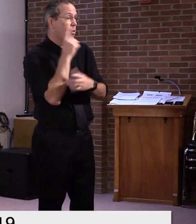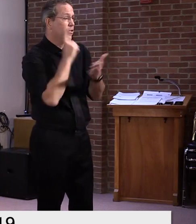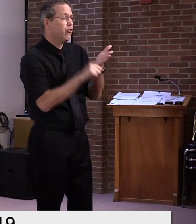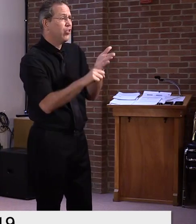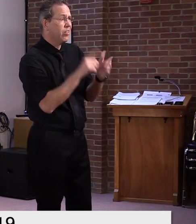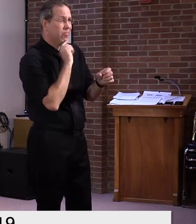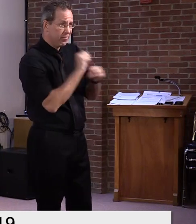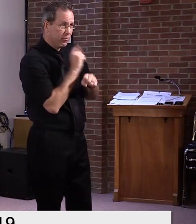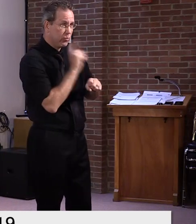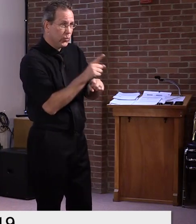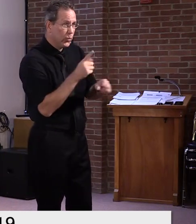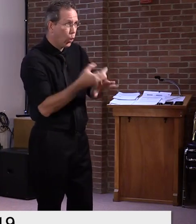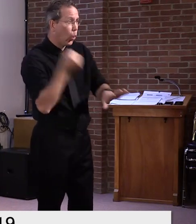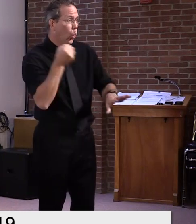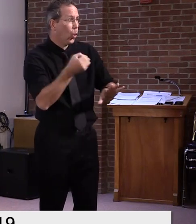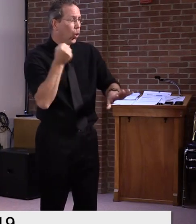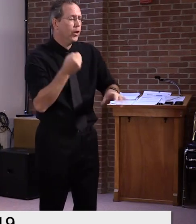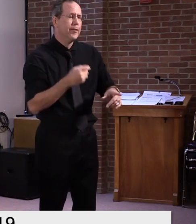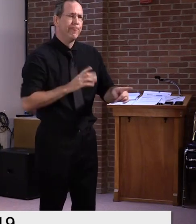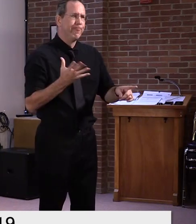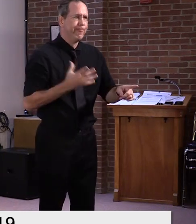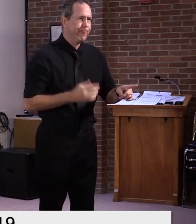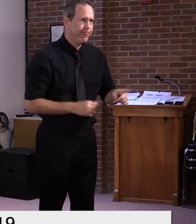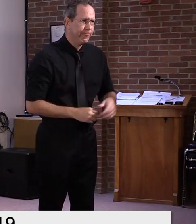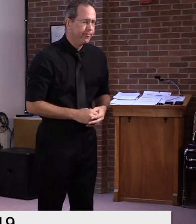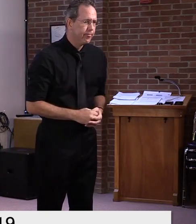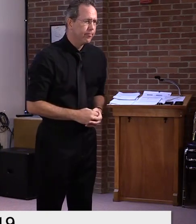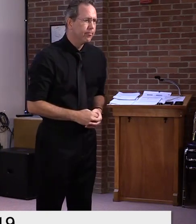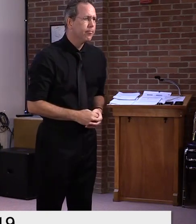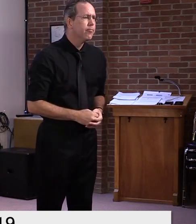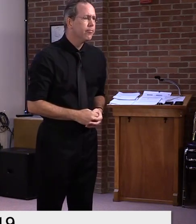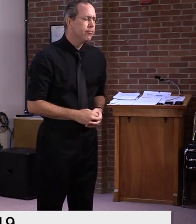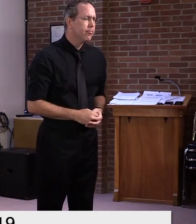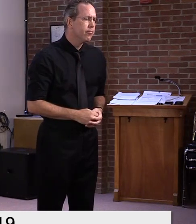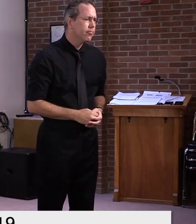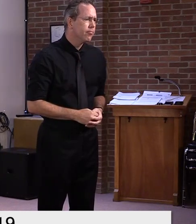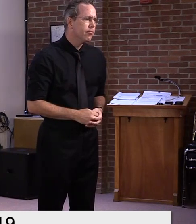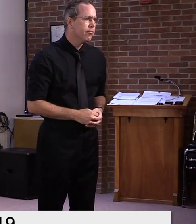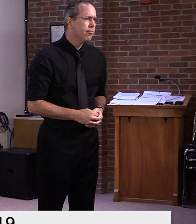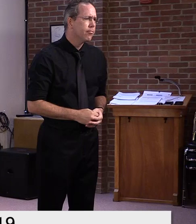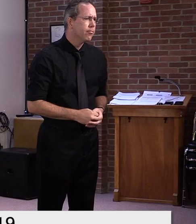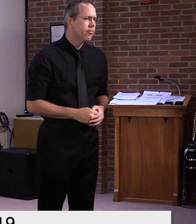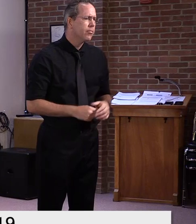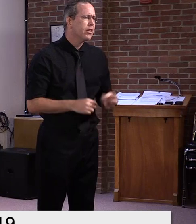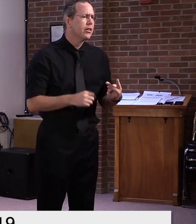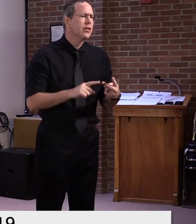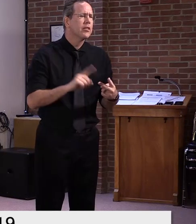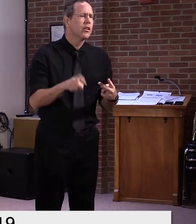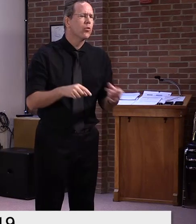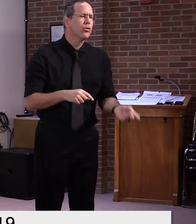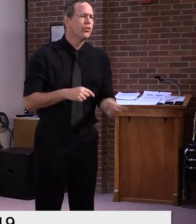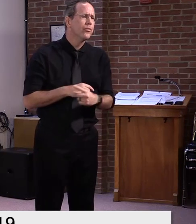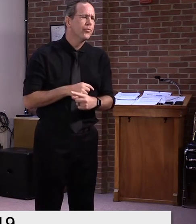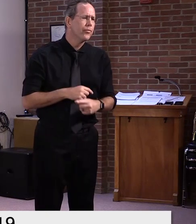Franklin County area, but I have not heard of those. Your other question,